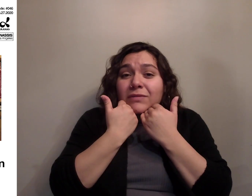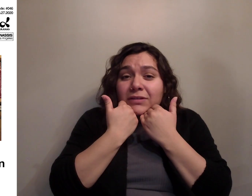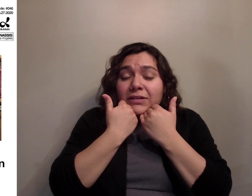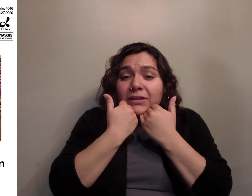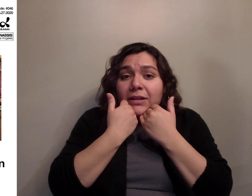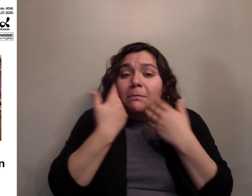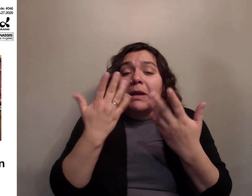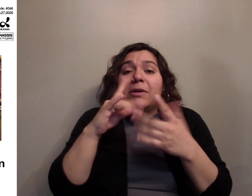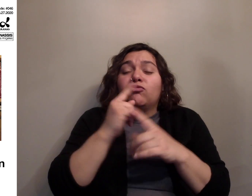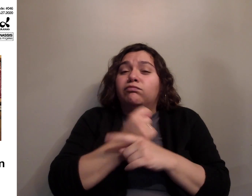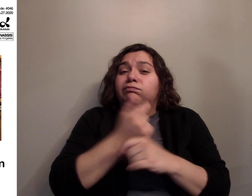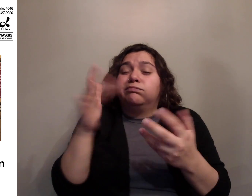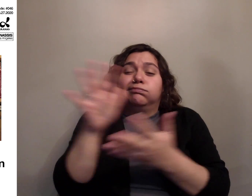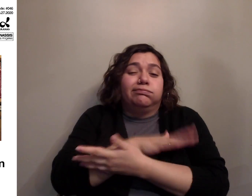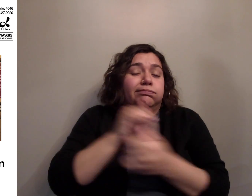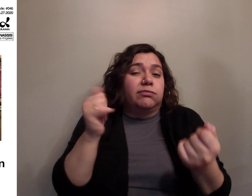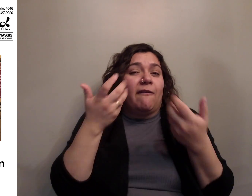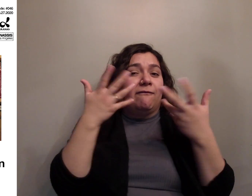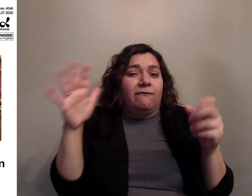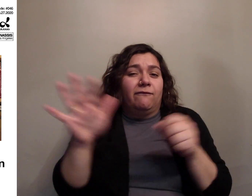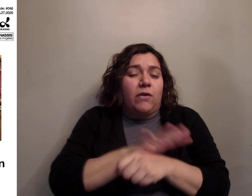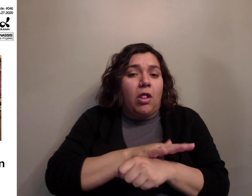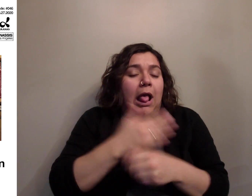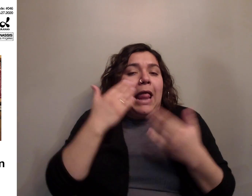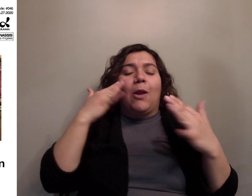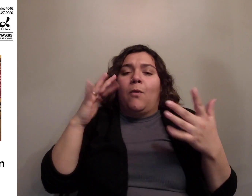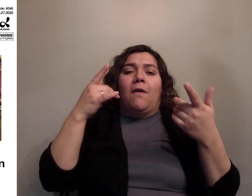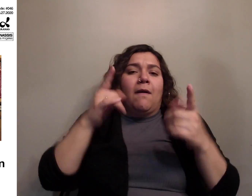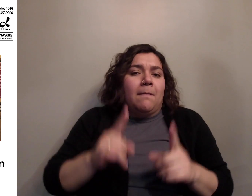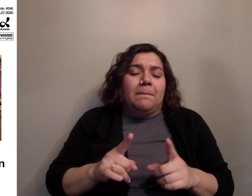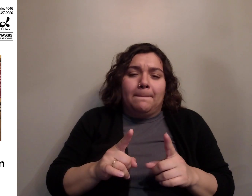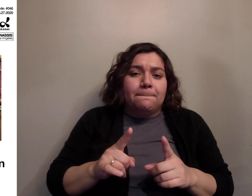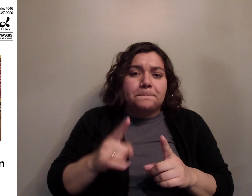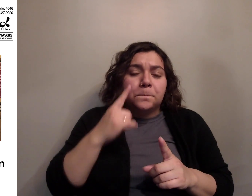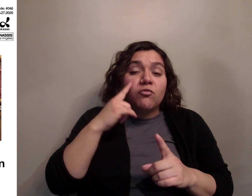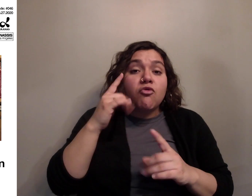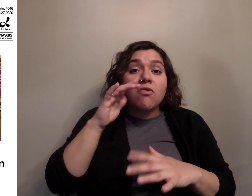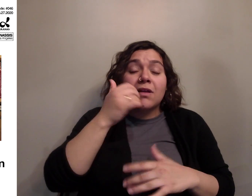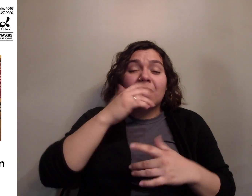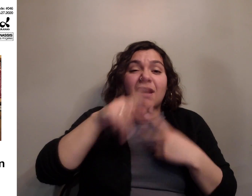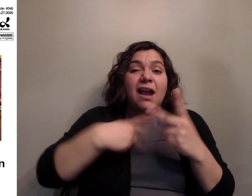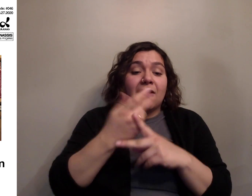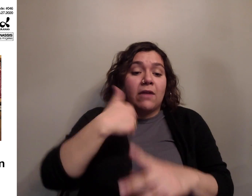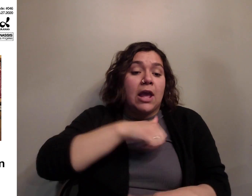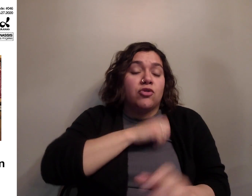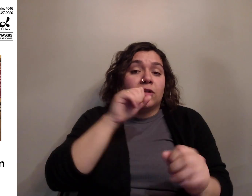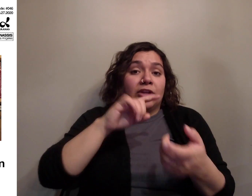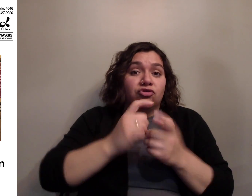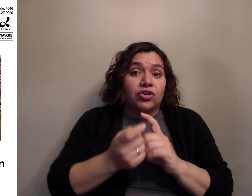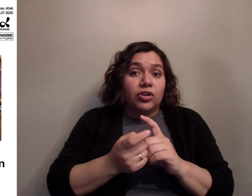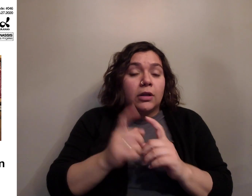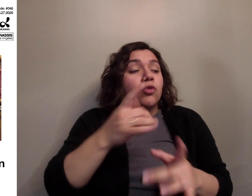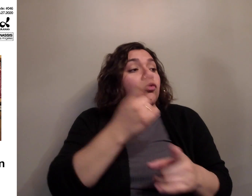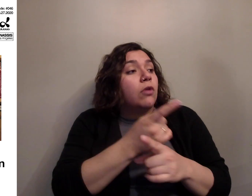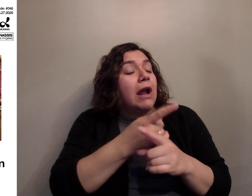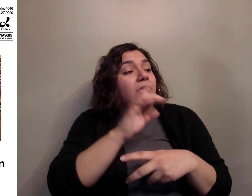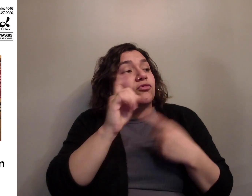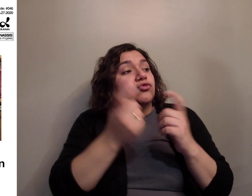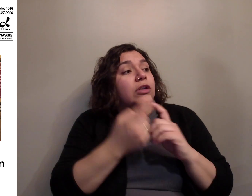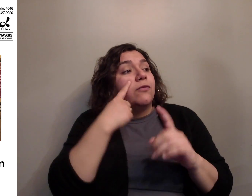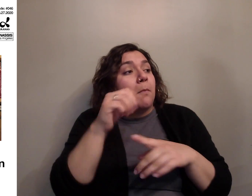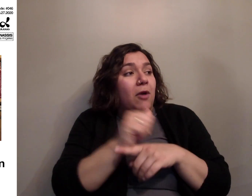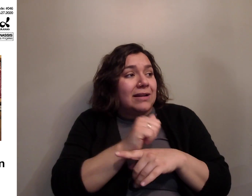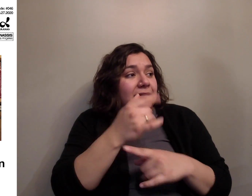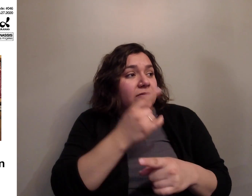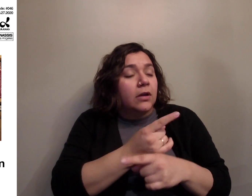into bankruptcy, into extinction altogether. So I just don't know how it's all going to turn out. In terms of what attitudes we can change. Yeah,